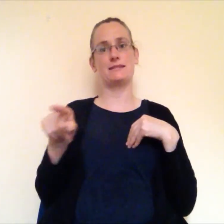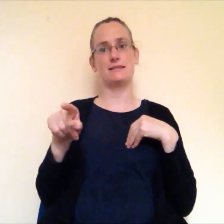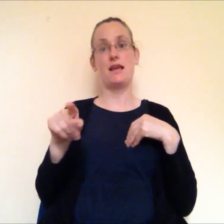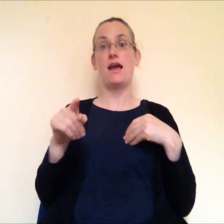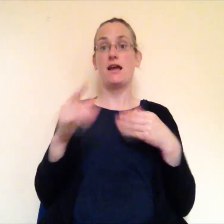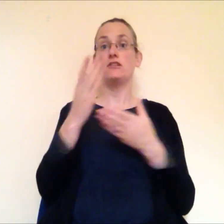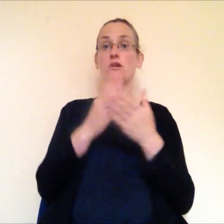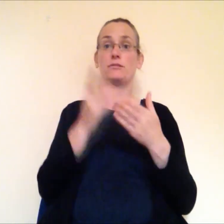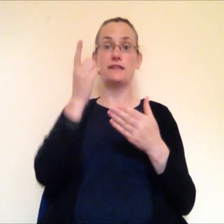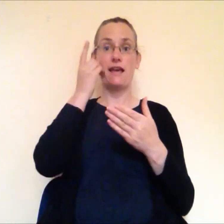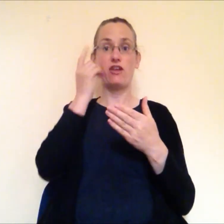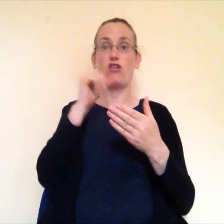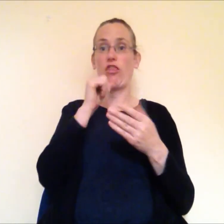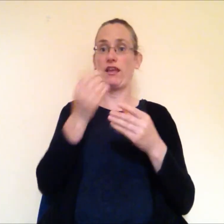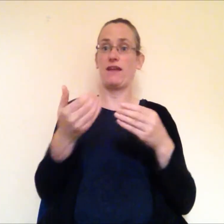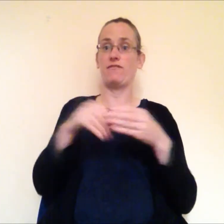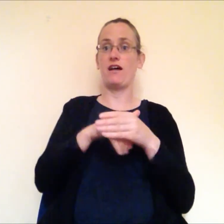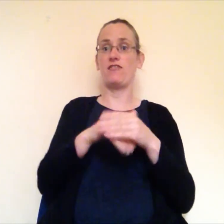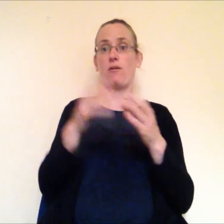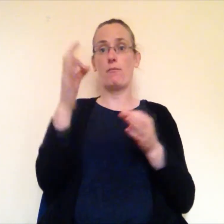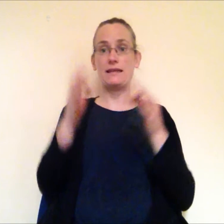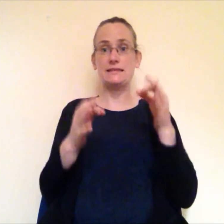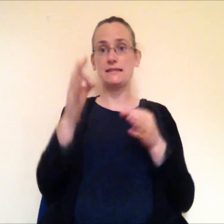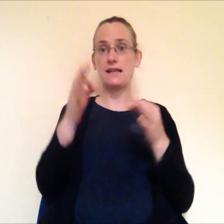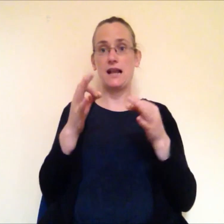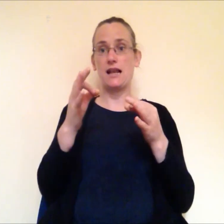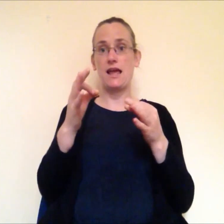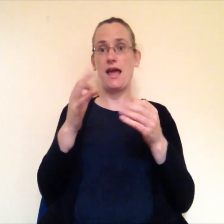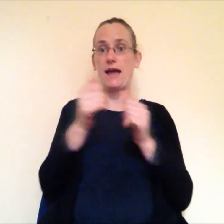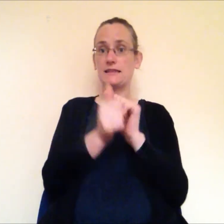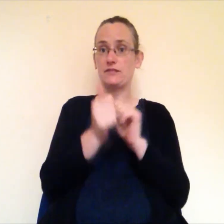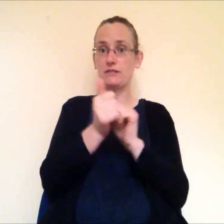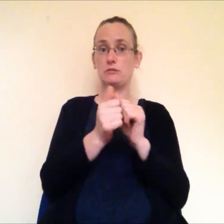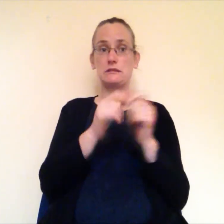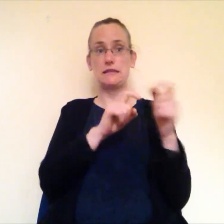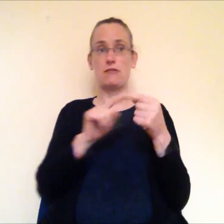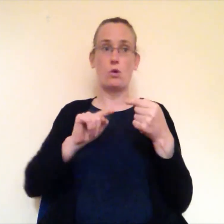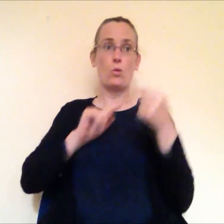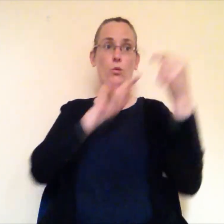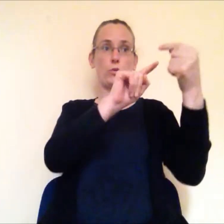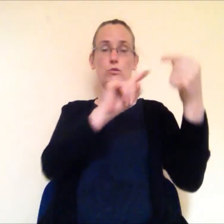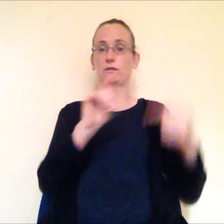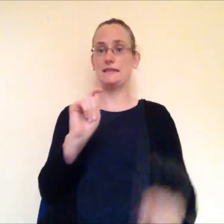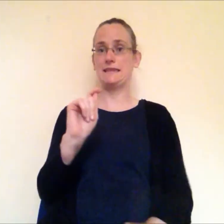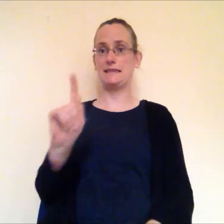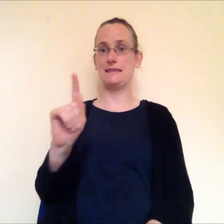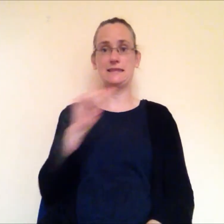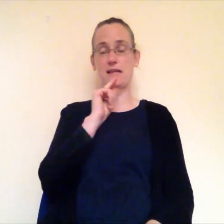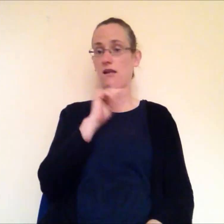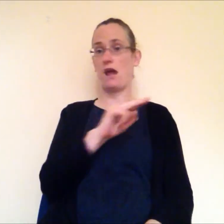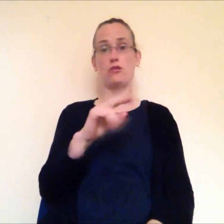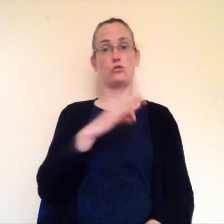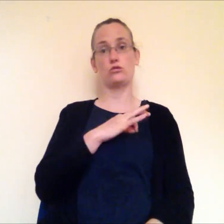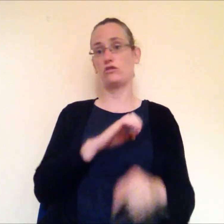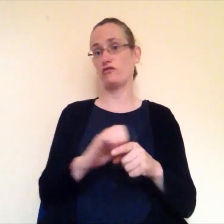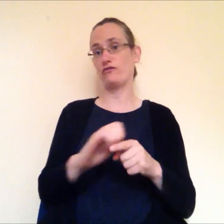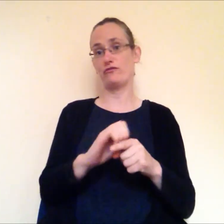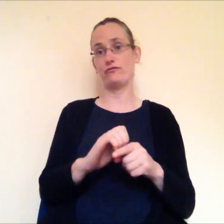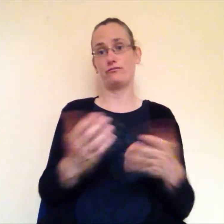of political activities are writing to their TDs, and saying, no, this is not good enough. And they're